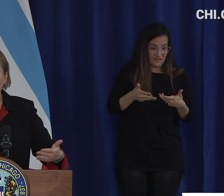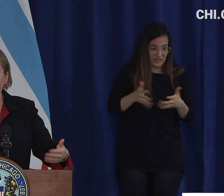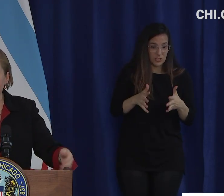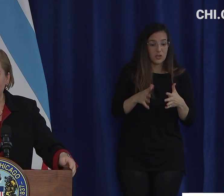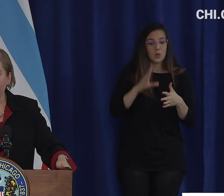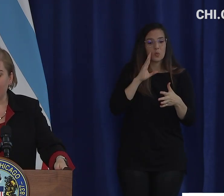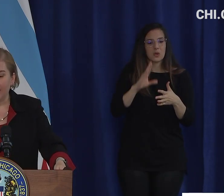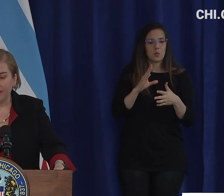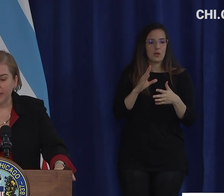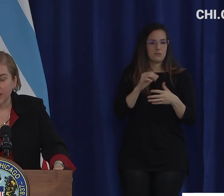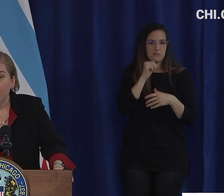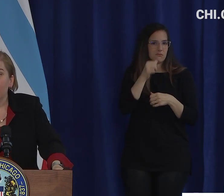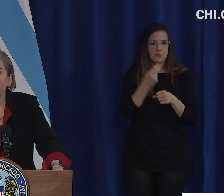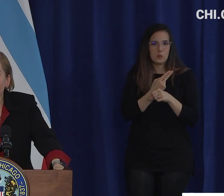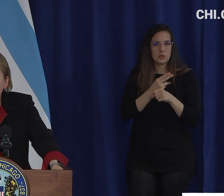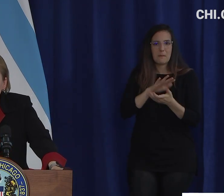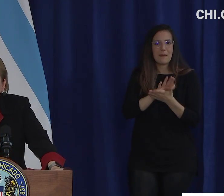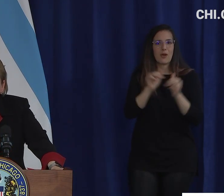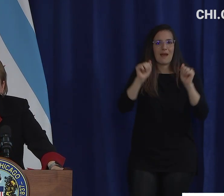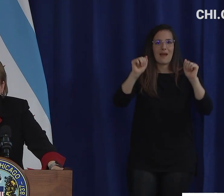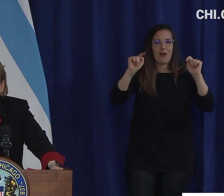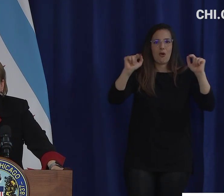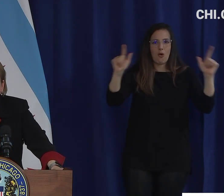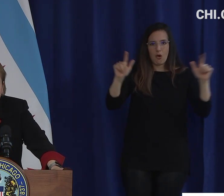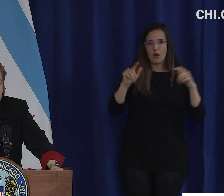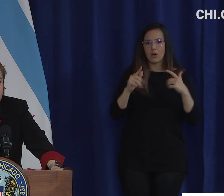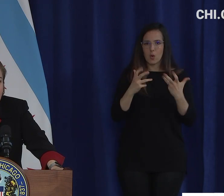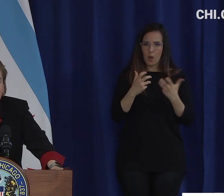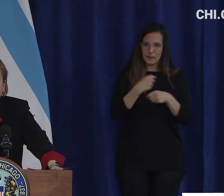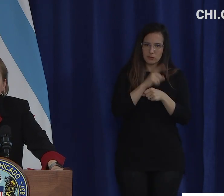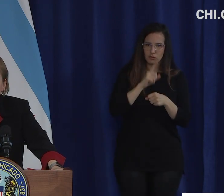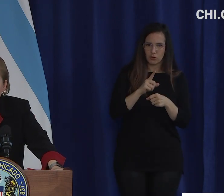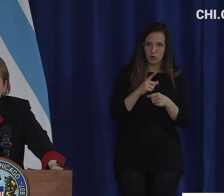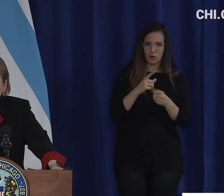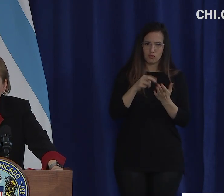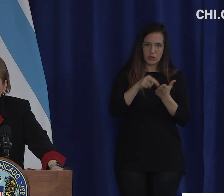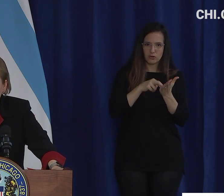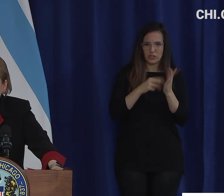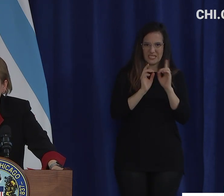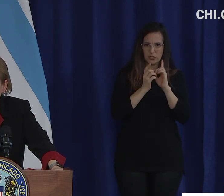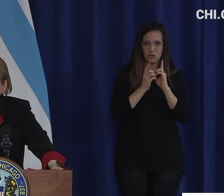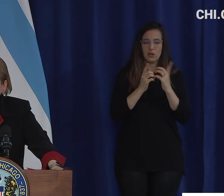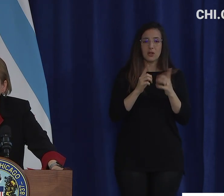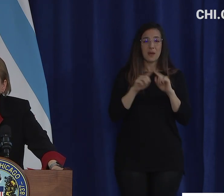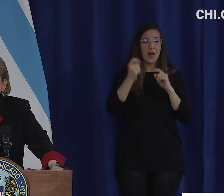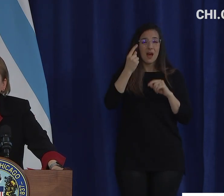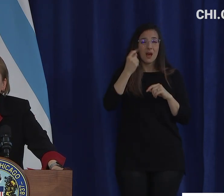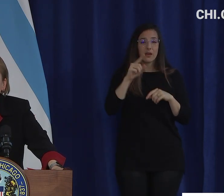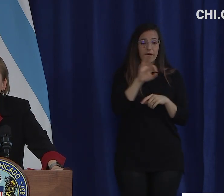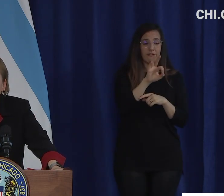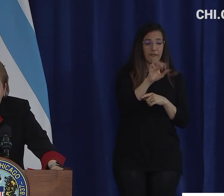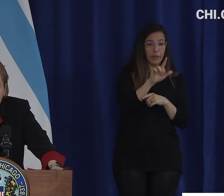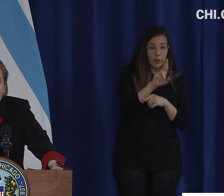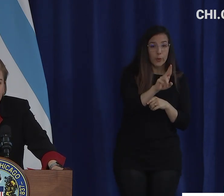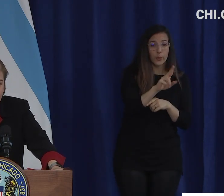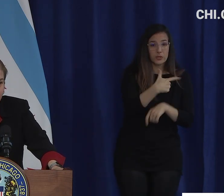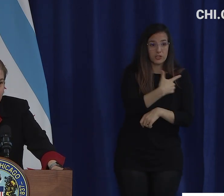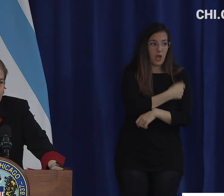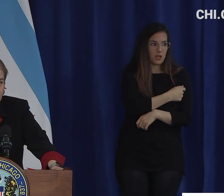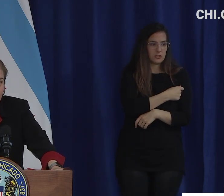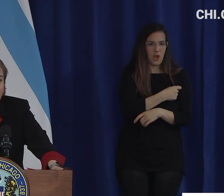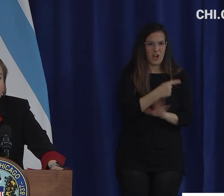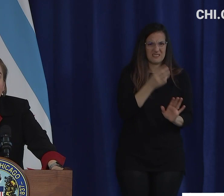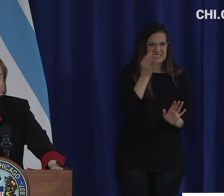and we're working on the tech behind this. But it is really important. Flu shots are just becoming available, and we need people to get a